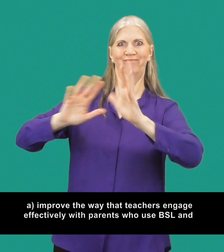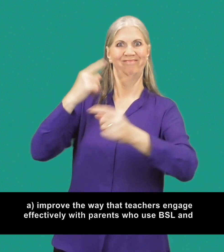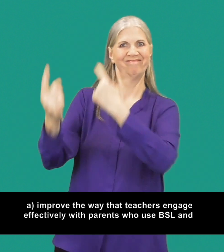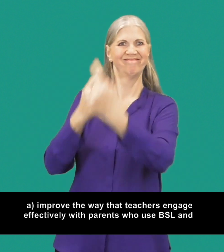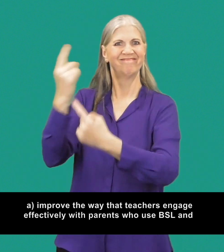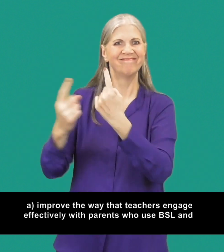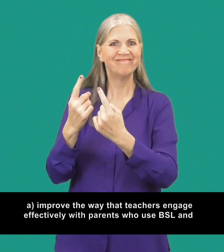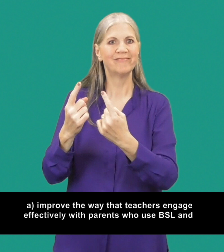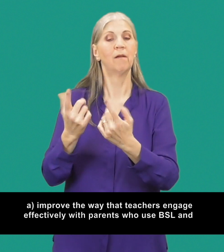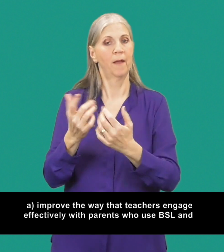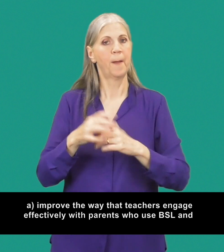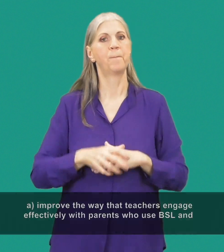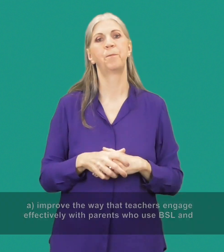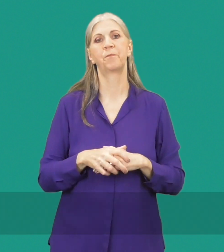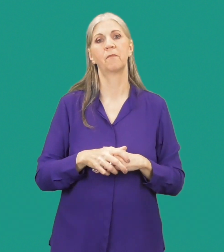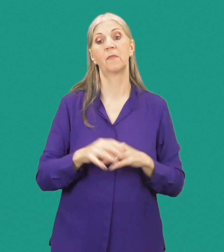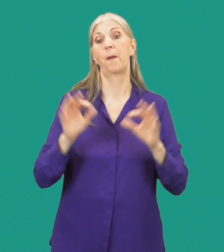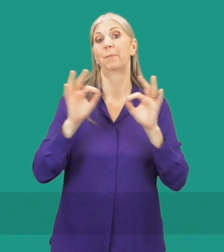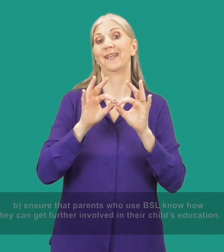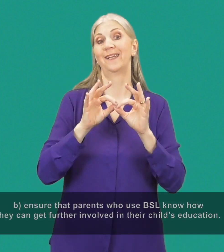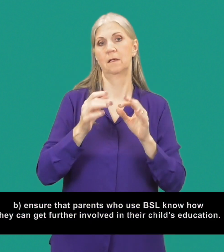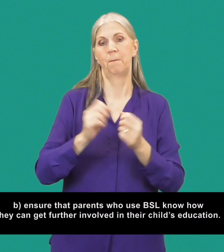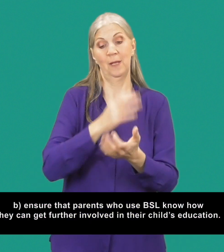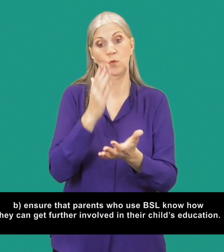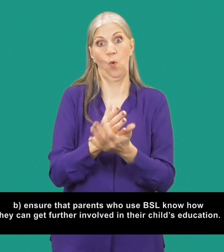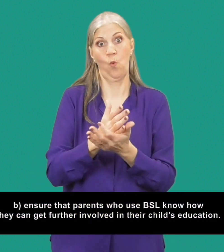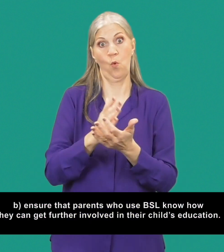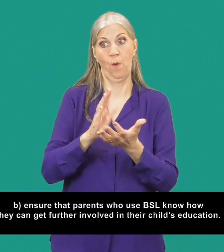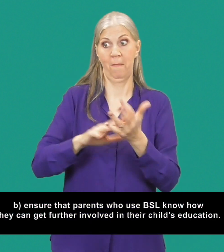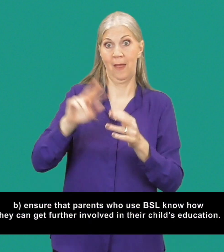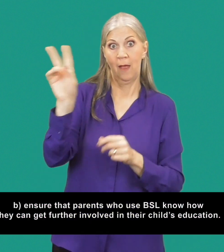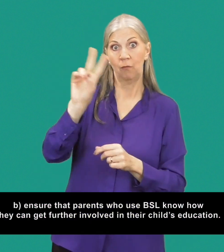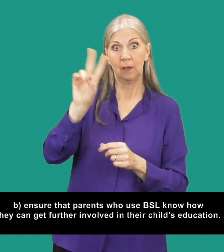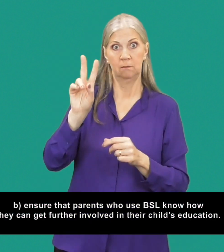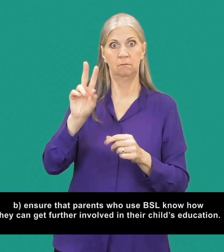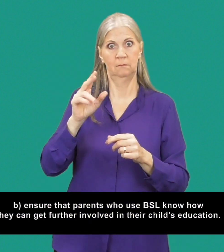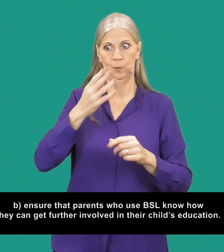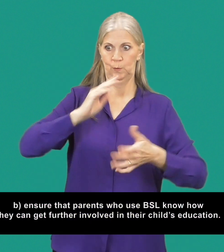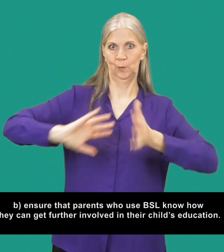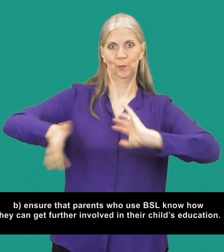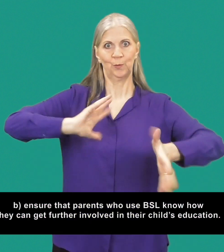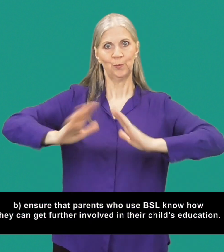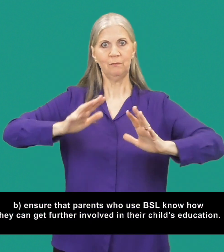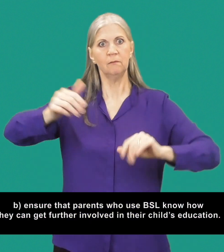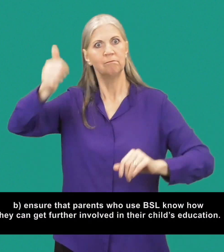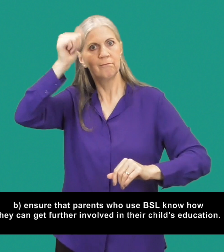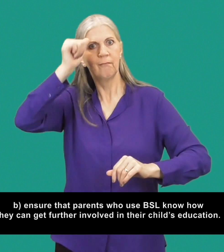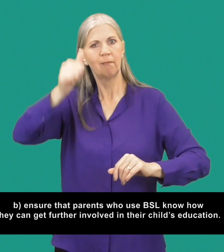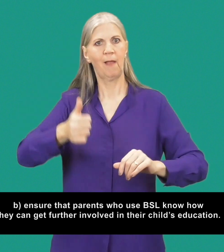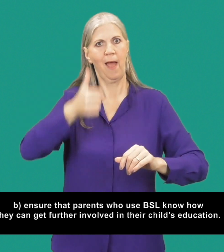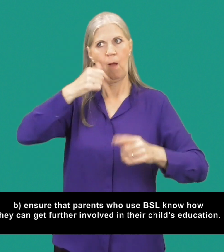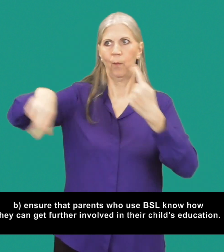and B. Ensure that parents who use BSL know how they can get further involved in their child's education.